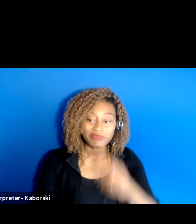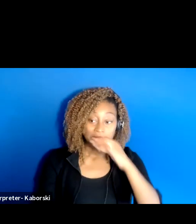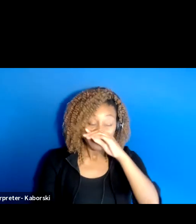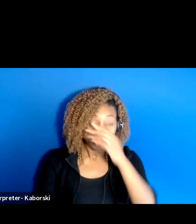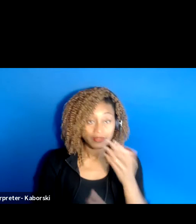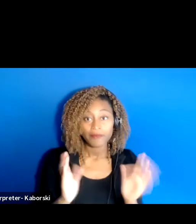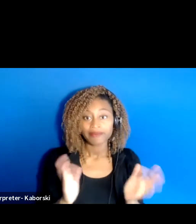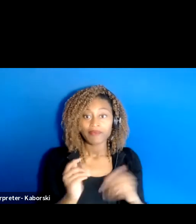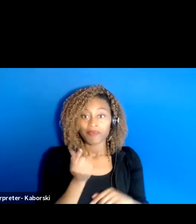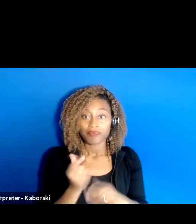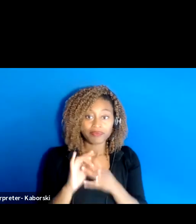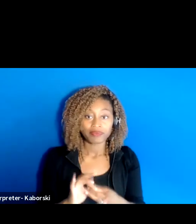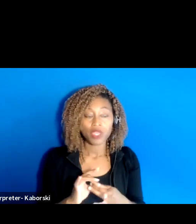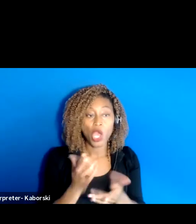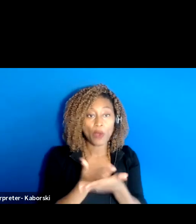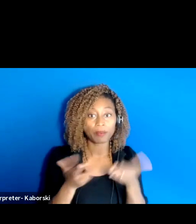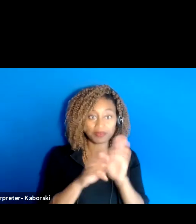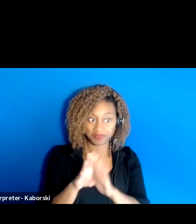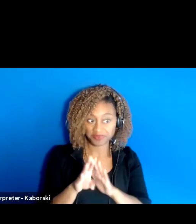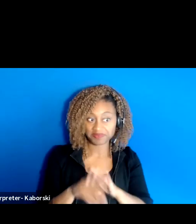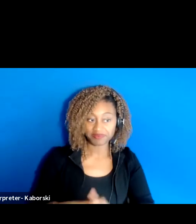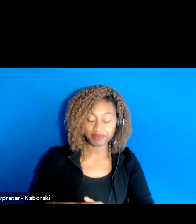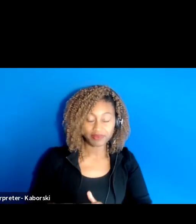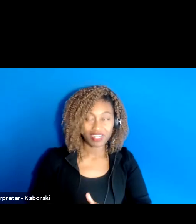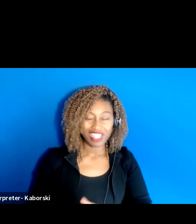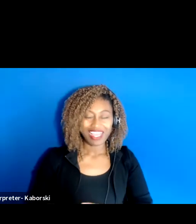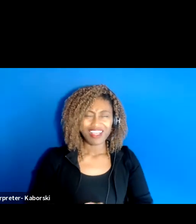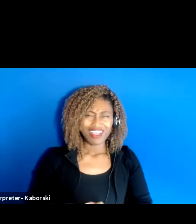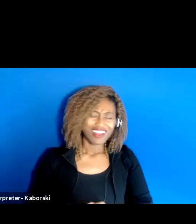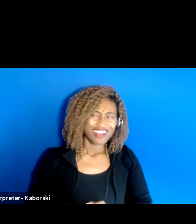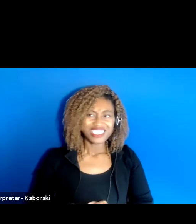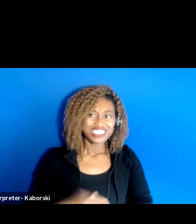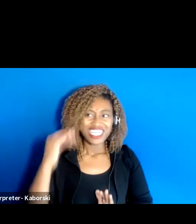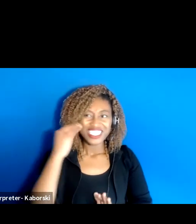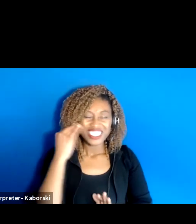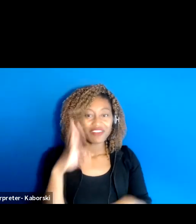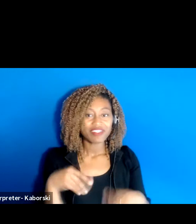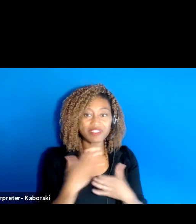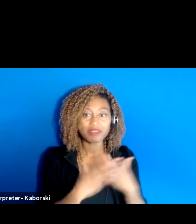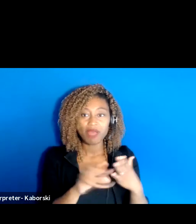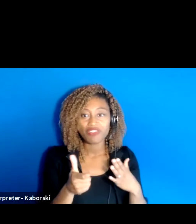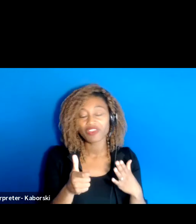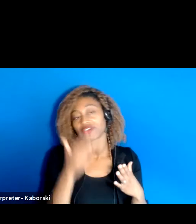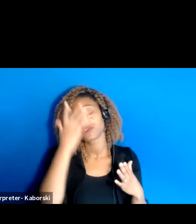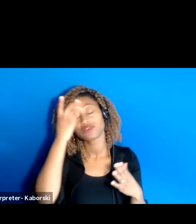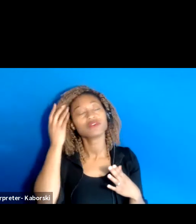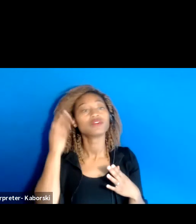resource development, and I know I've given some other presentations about what resource development in Texas looks